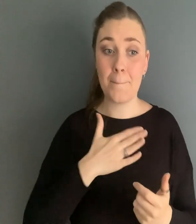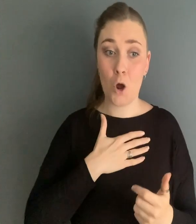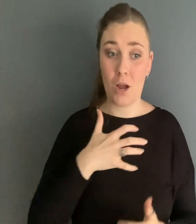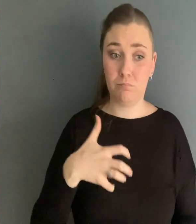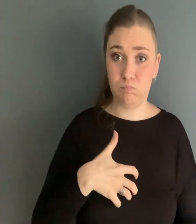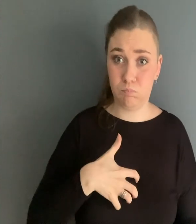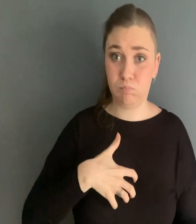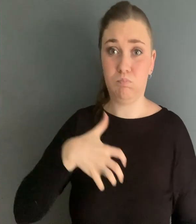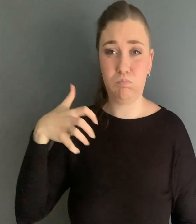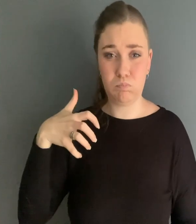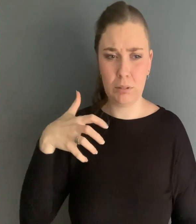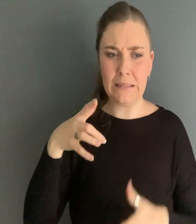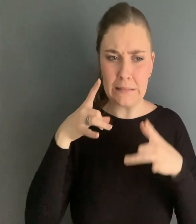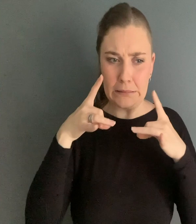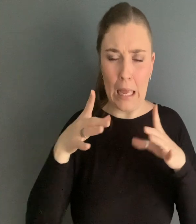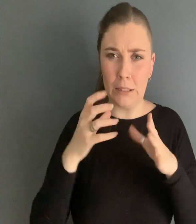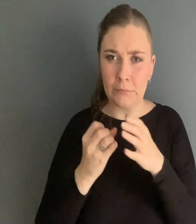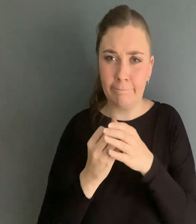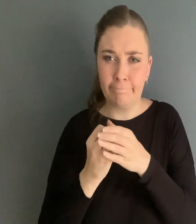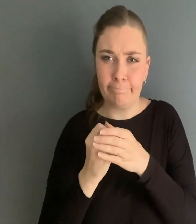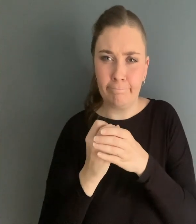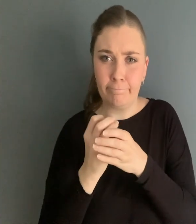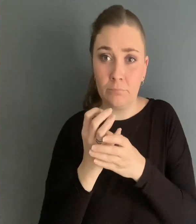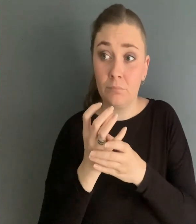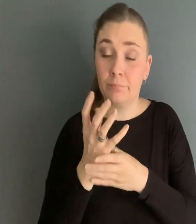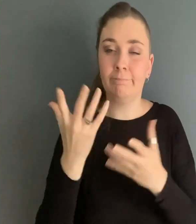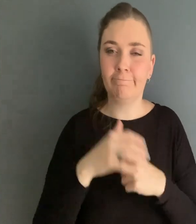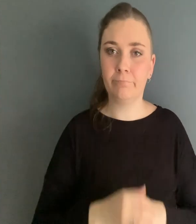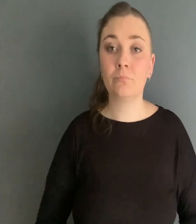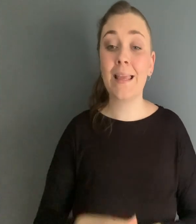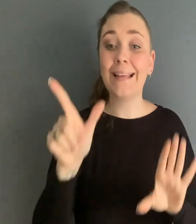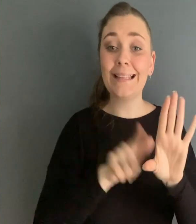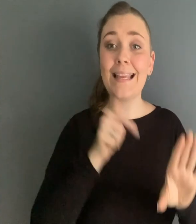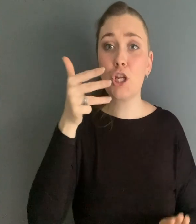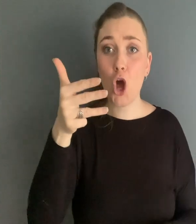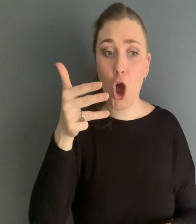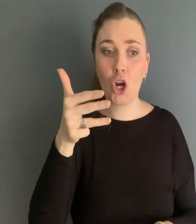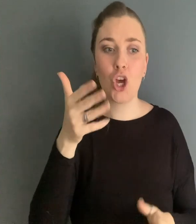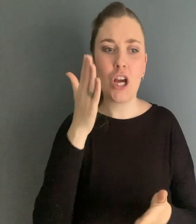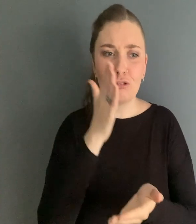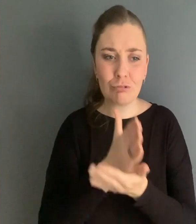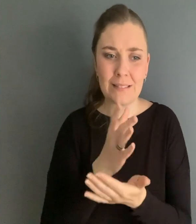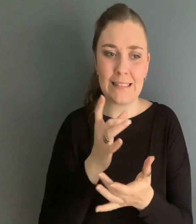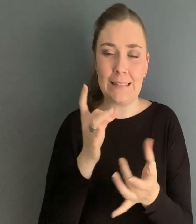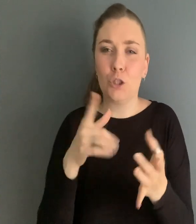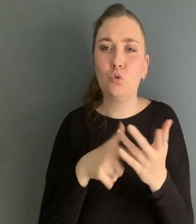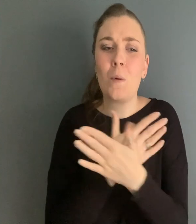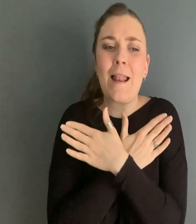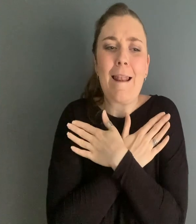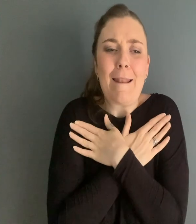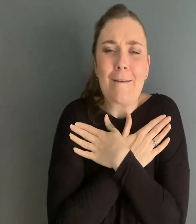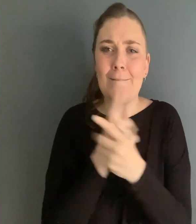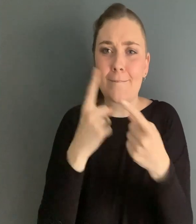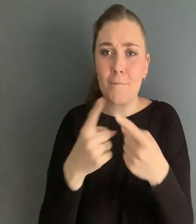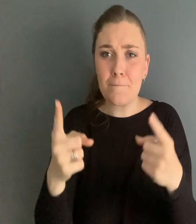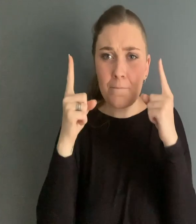aggravation had started to grow. By year 9, I had really started to love academic pursuits,